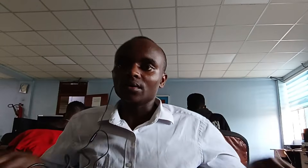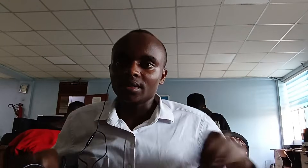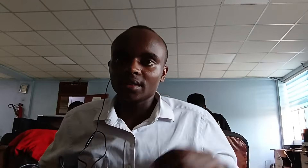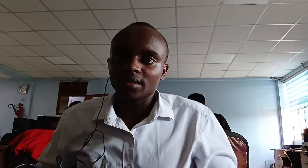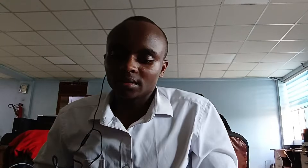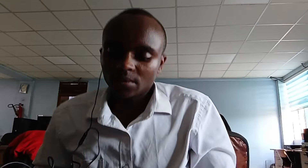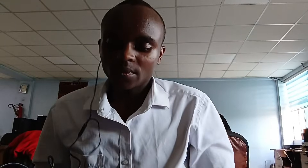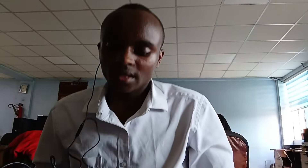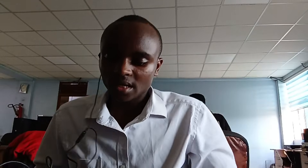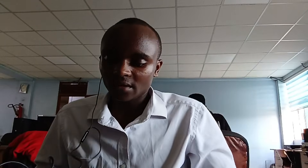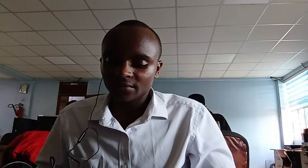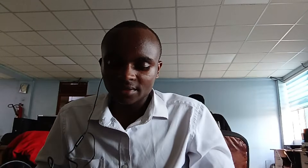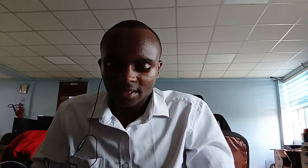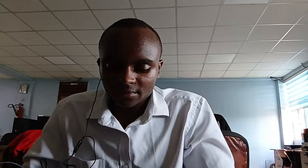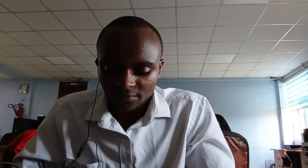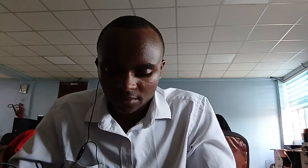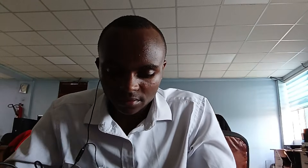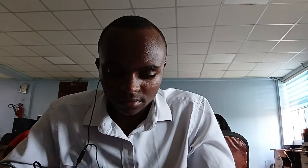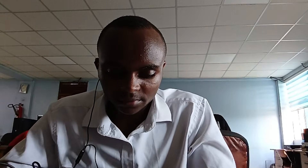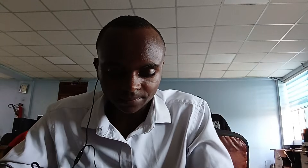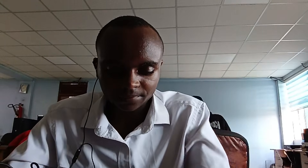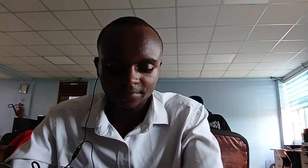Okay, we have the sign for